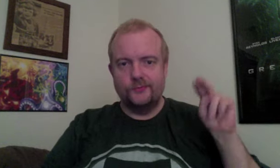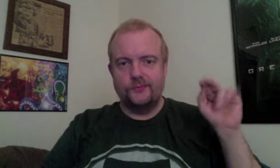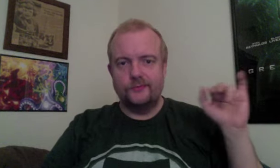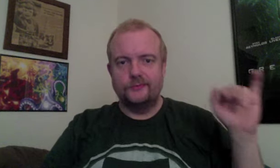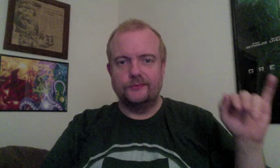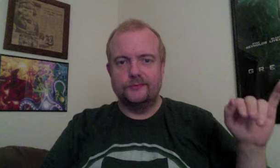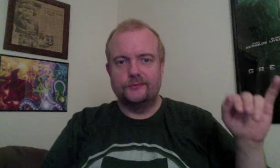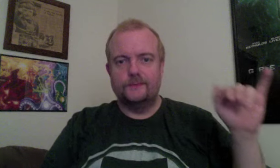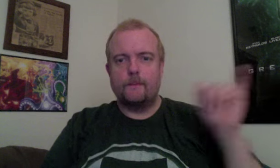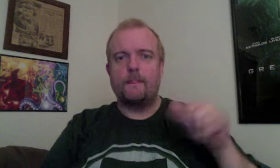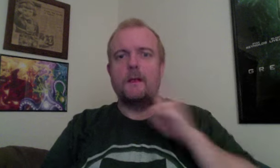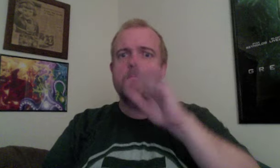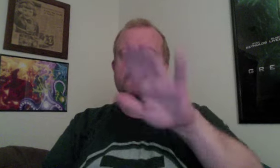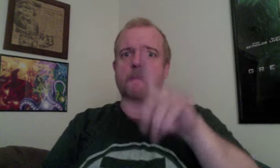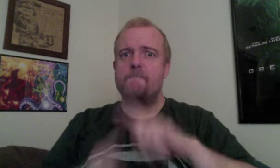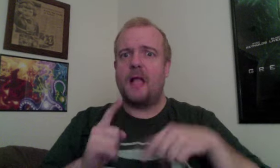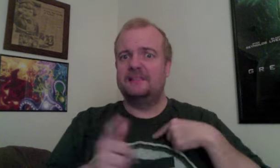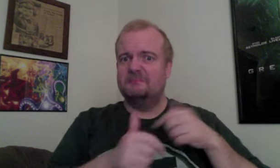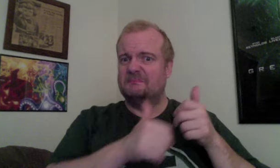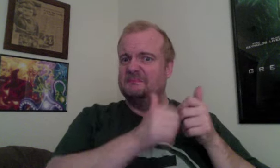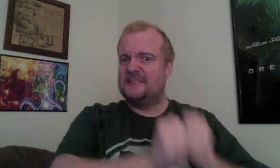Moses took sanctuary in the land of Midian.